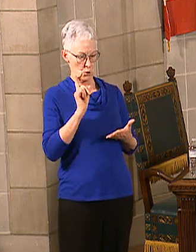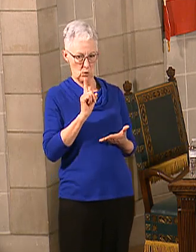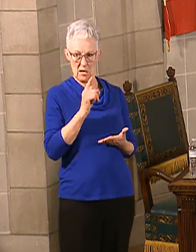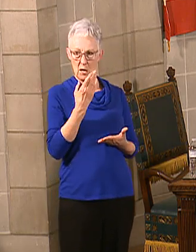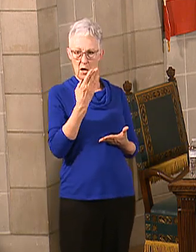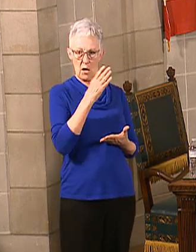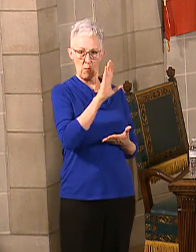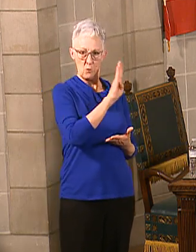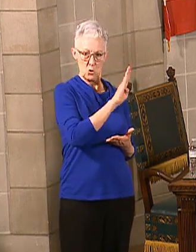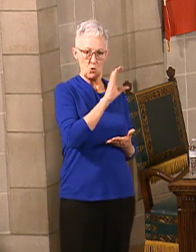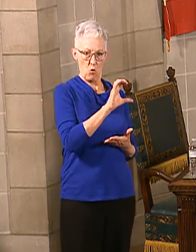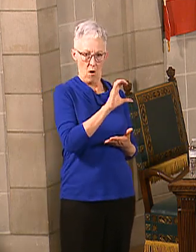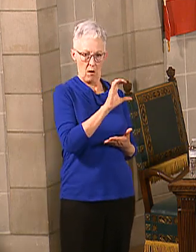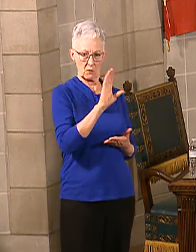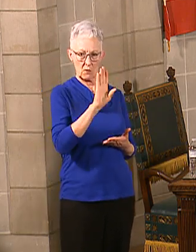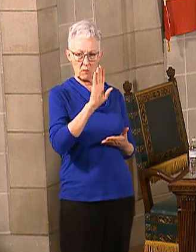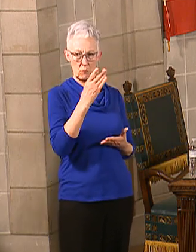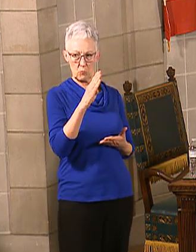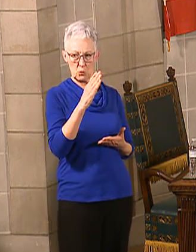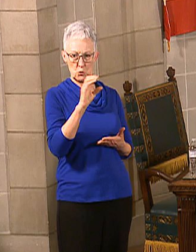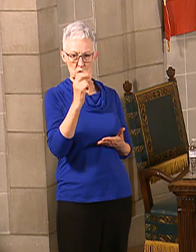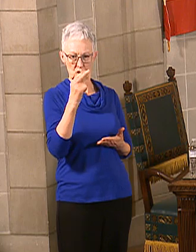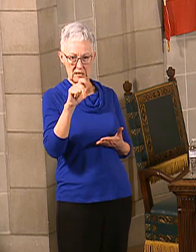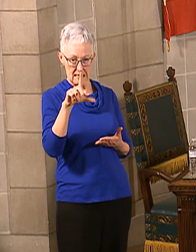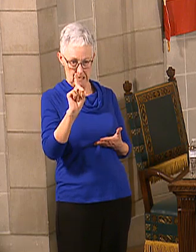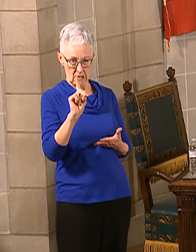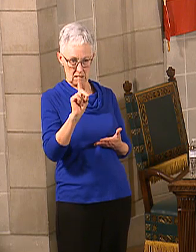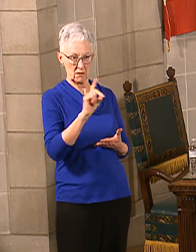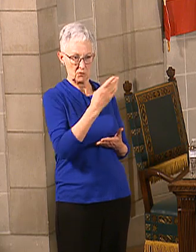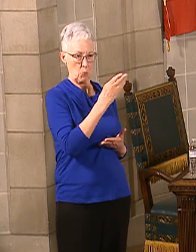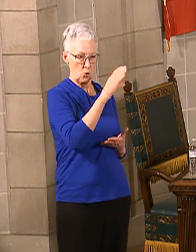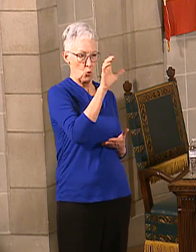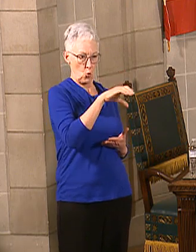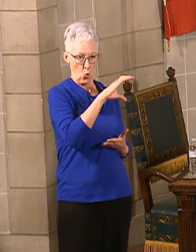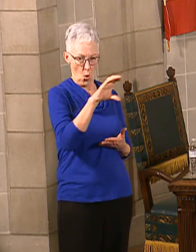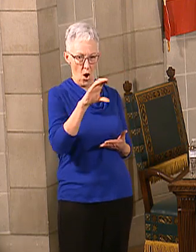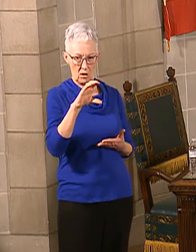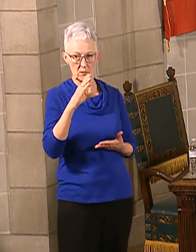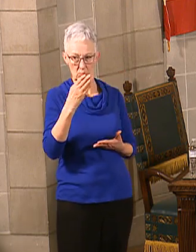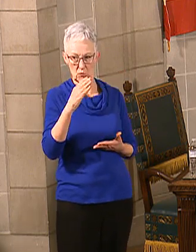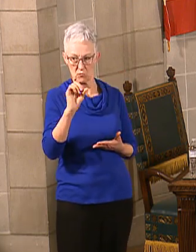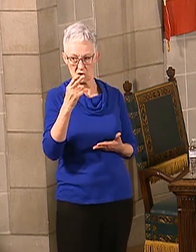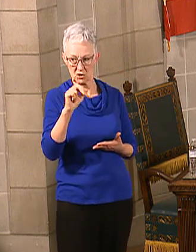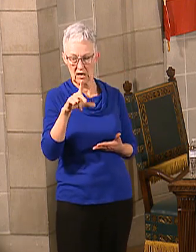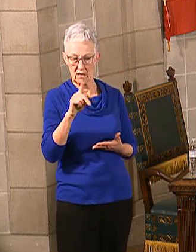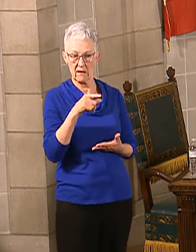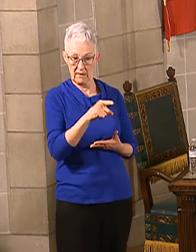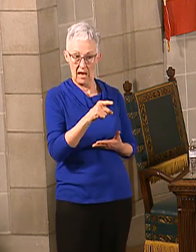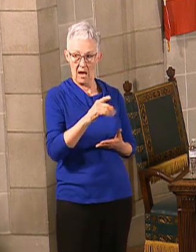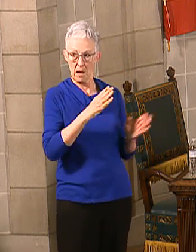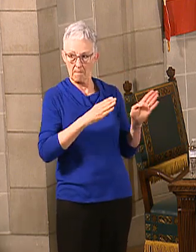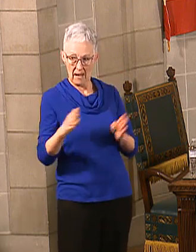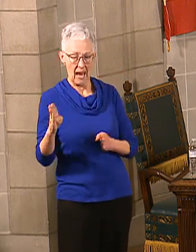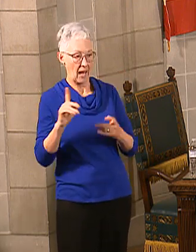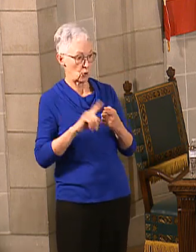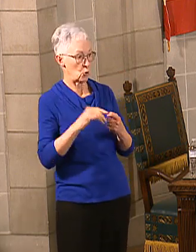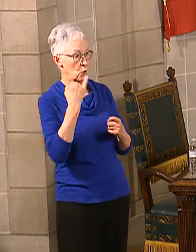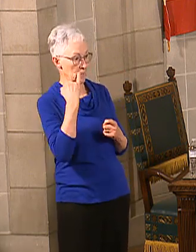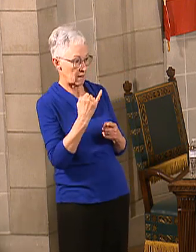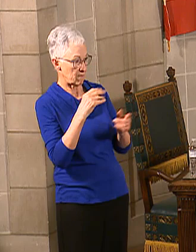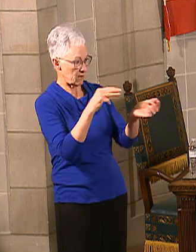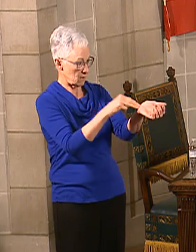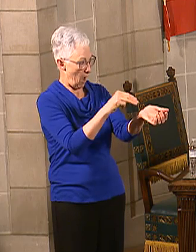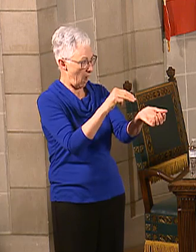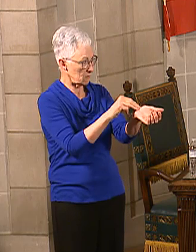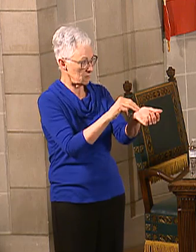for doctors with regard to telehealth. And we thought that was absolutely fantastic. That is Blue Cross Blue Shield being a leader in this